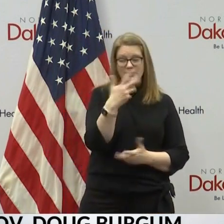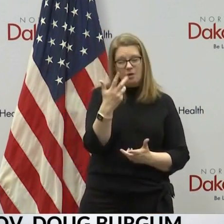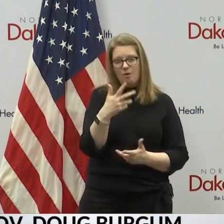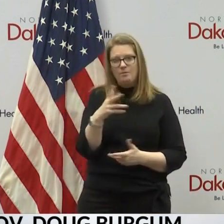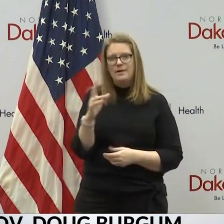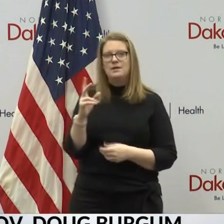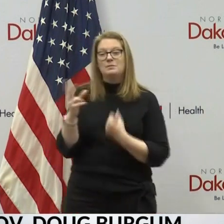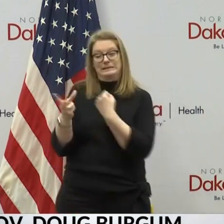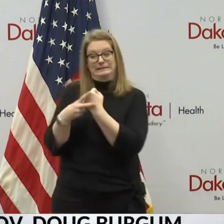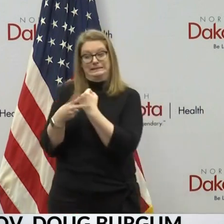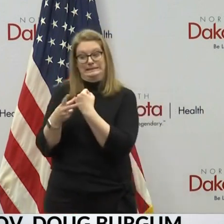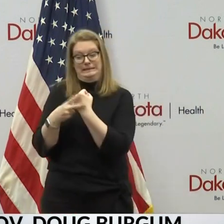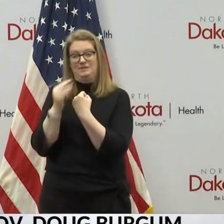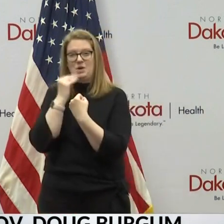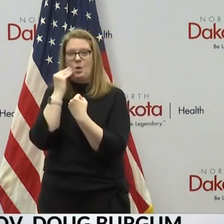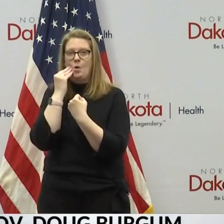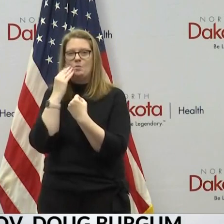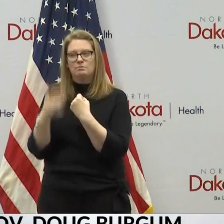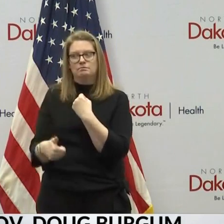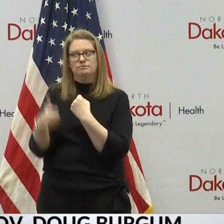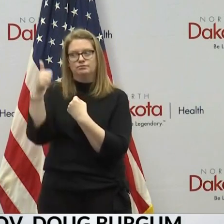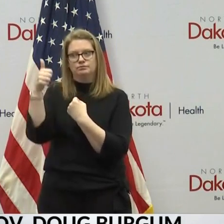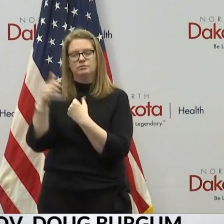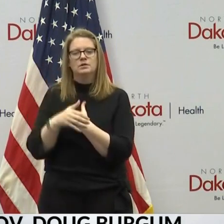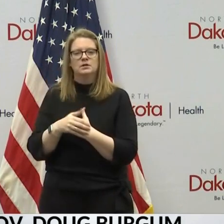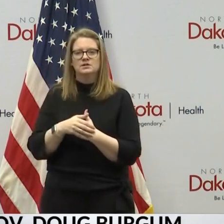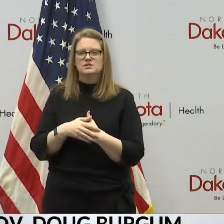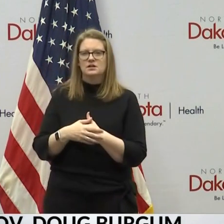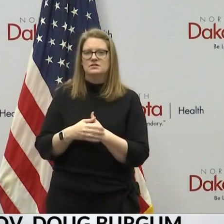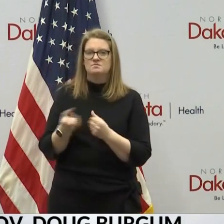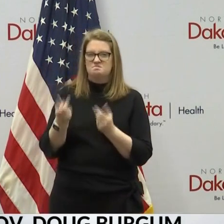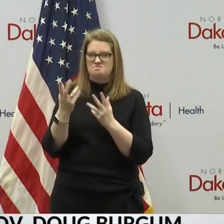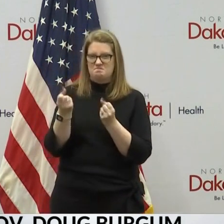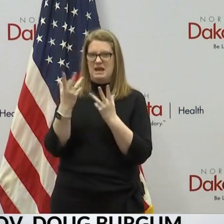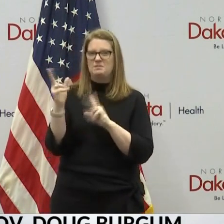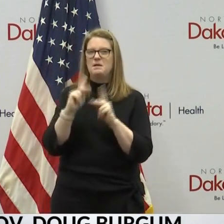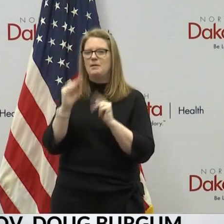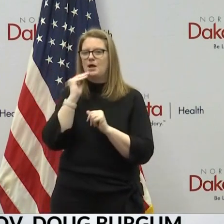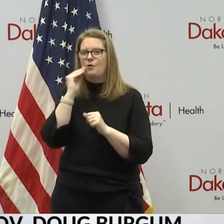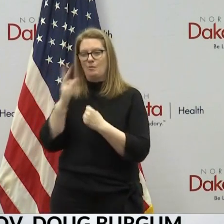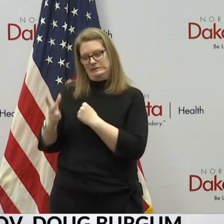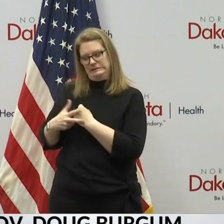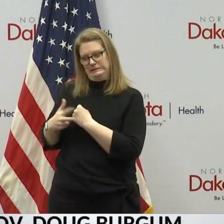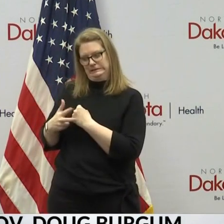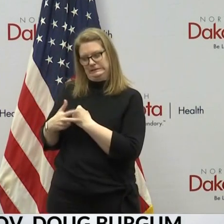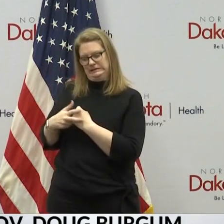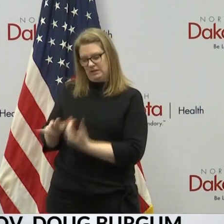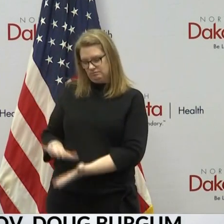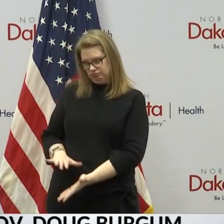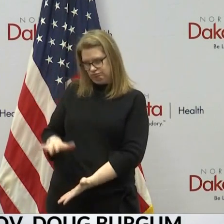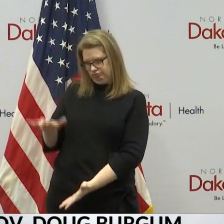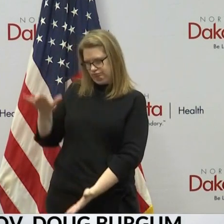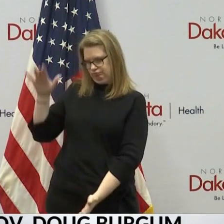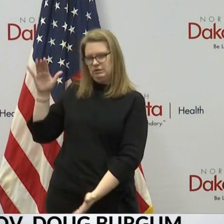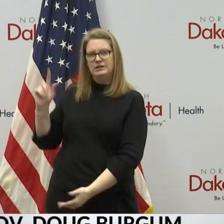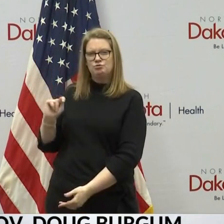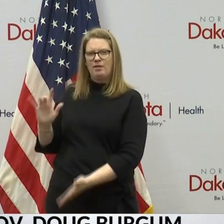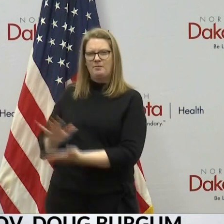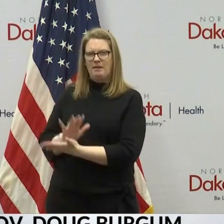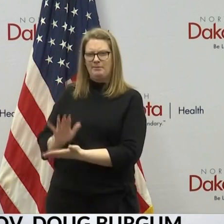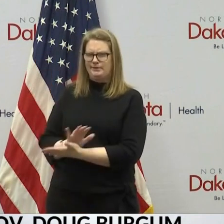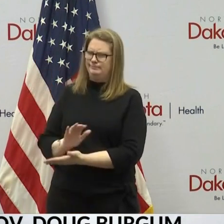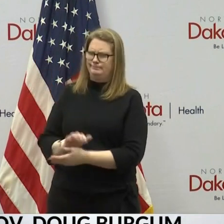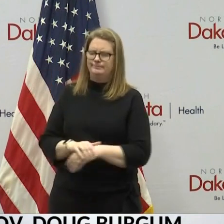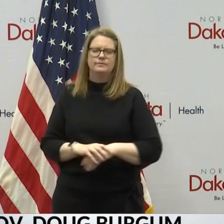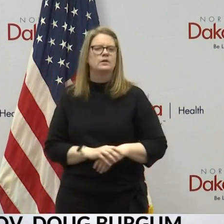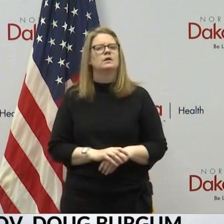inventory went up. So there was a surge in home inventory of toilet paper and maybe paper towels. It turns out, as we've mentioned before, that if you look back